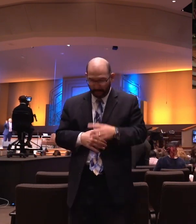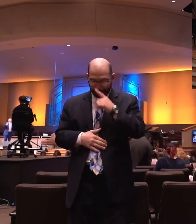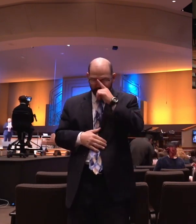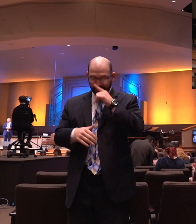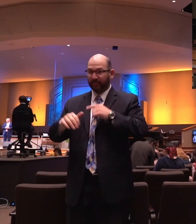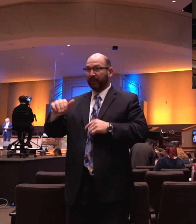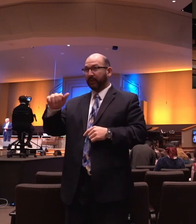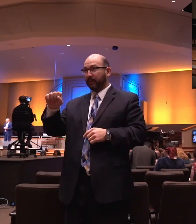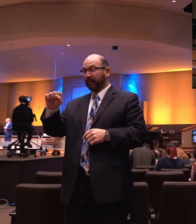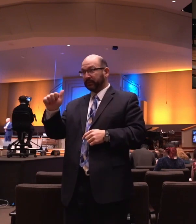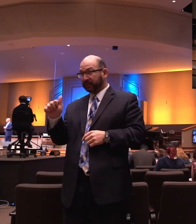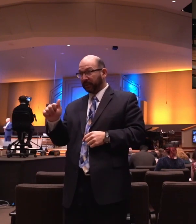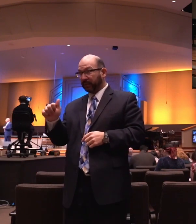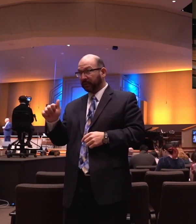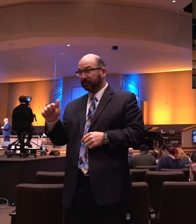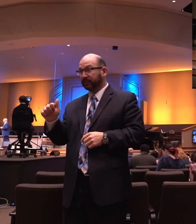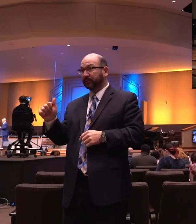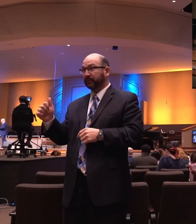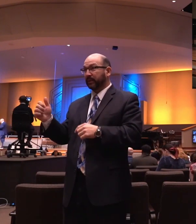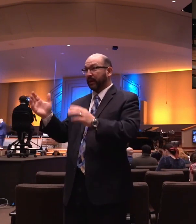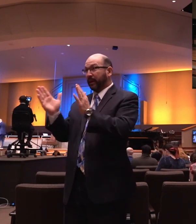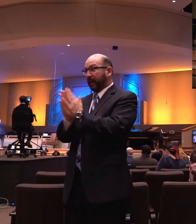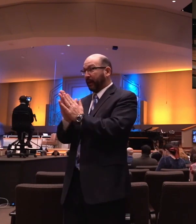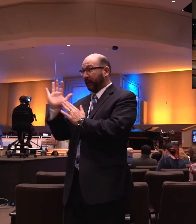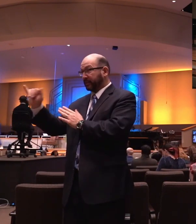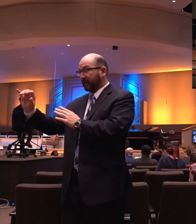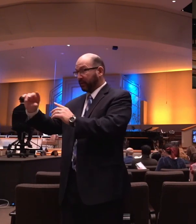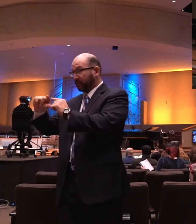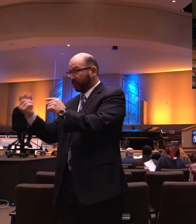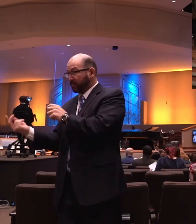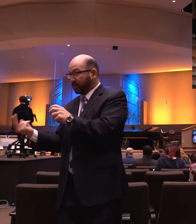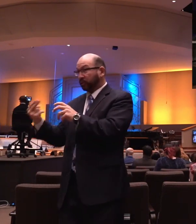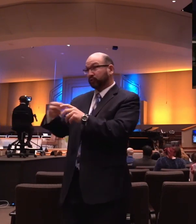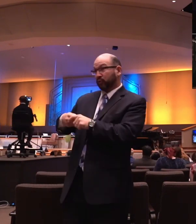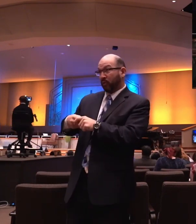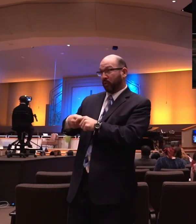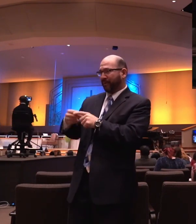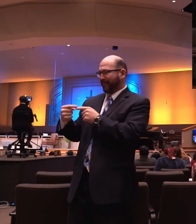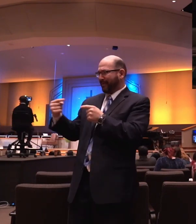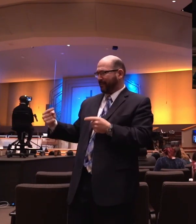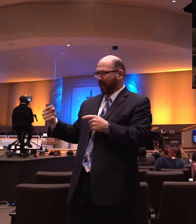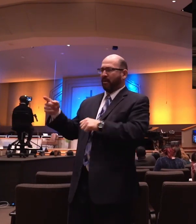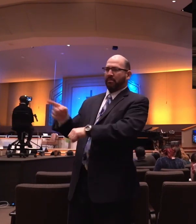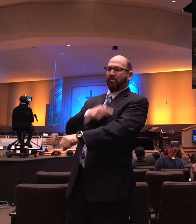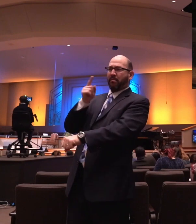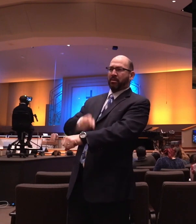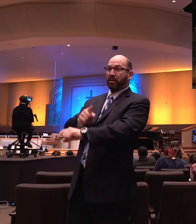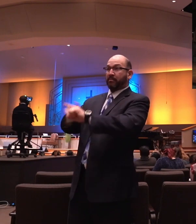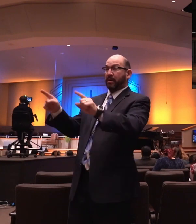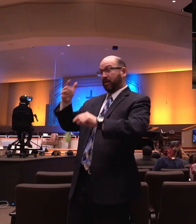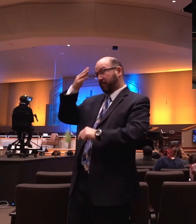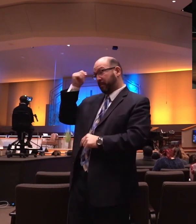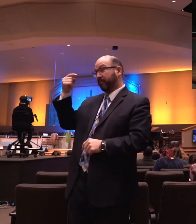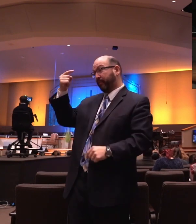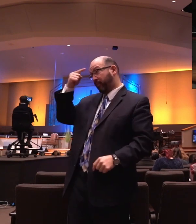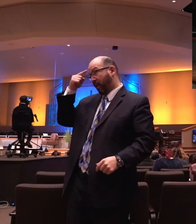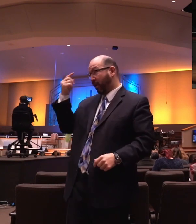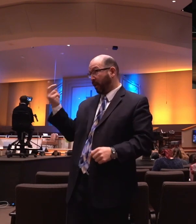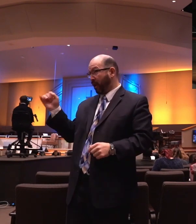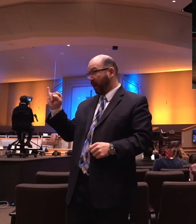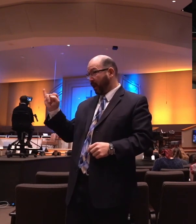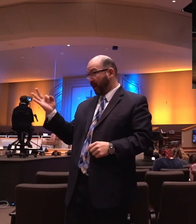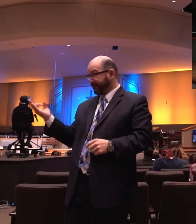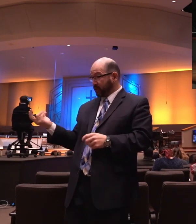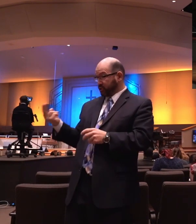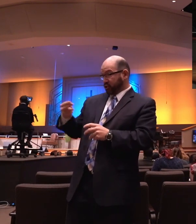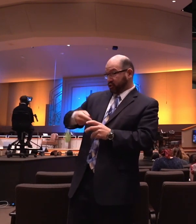Asa forged an alliance with the wicked man. They had been enemies for generations, and yet because he thought it might do him